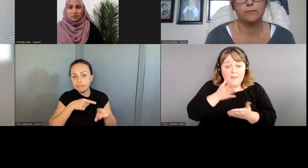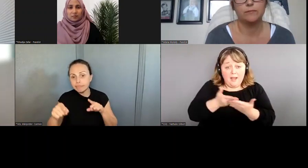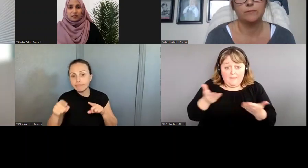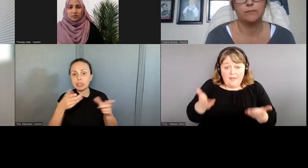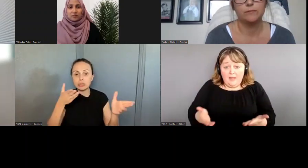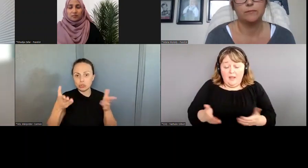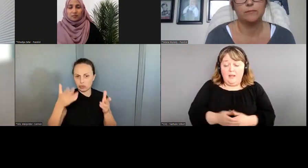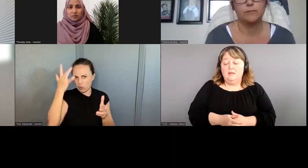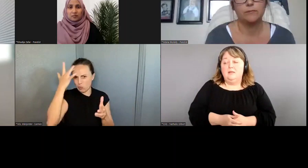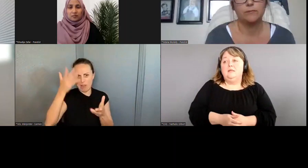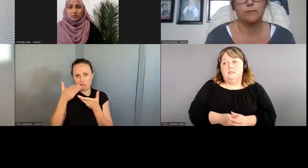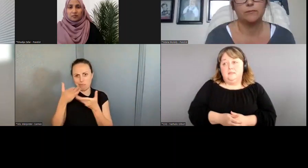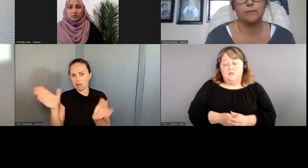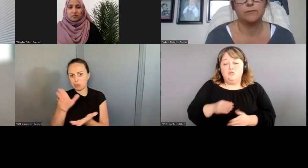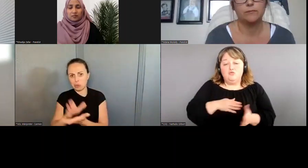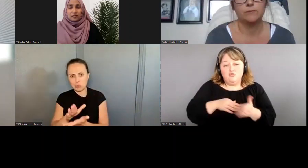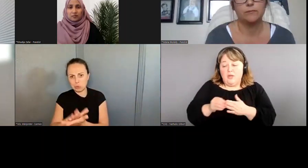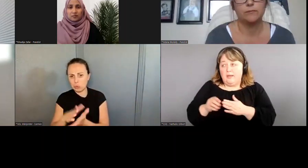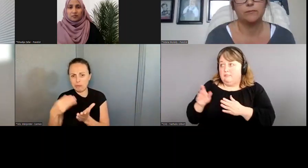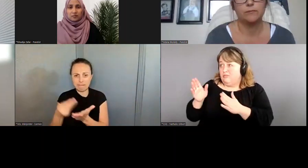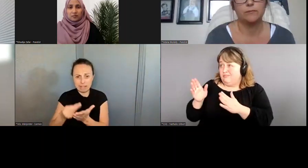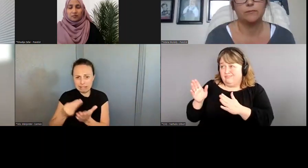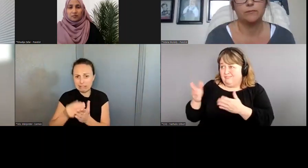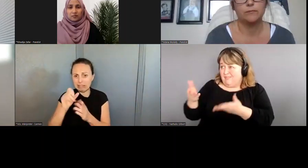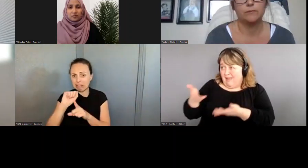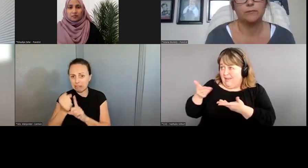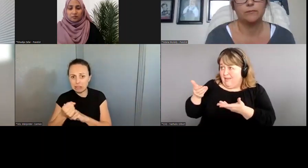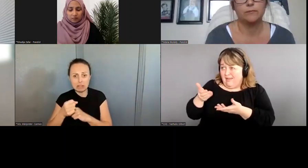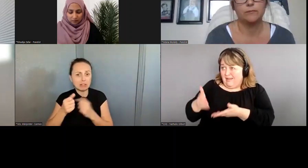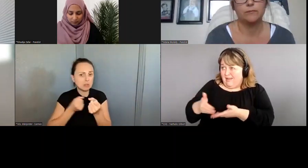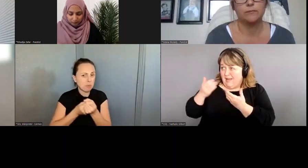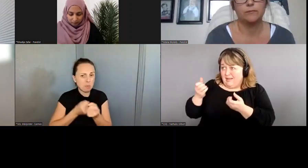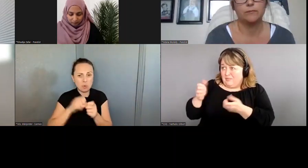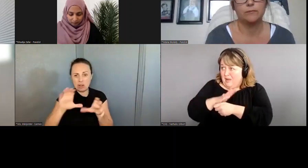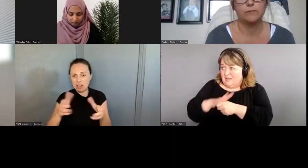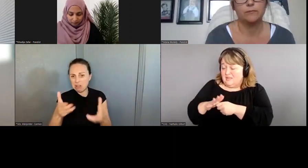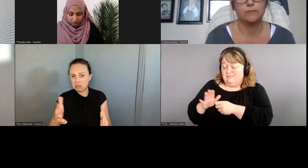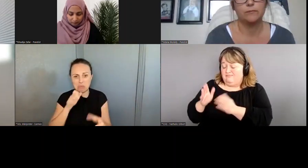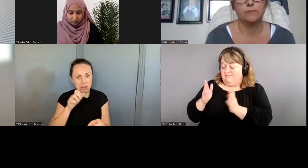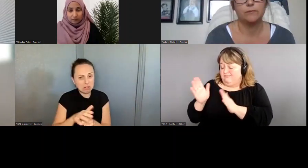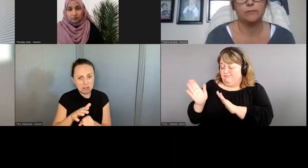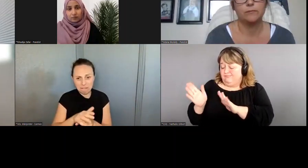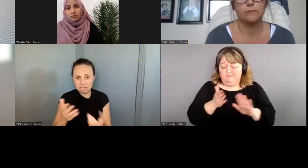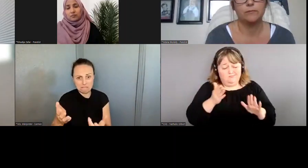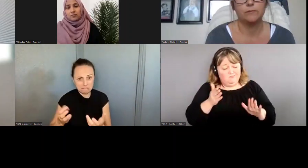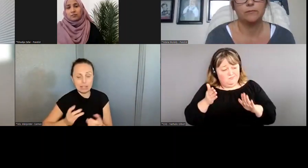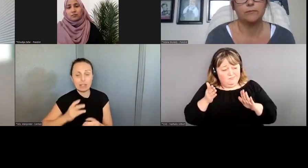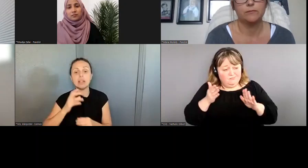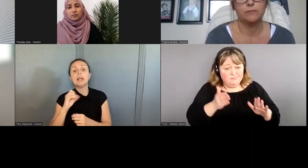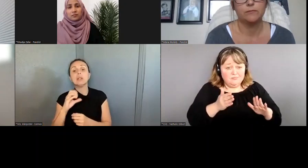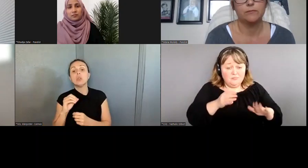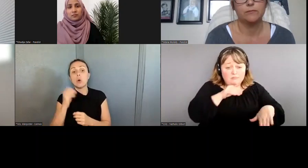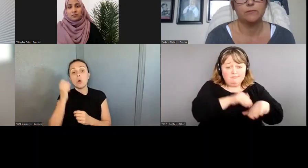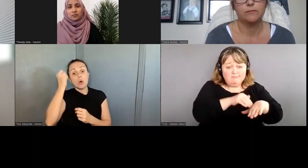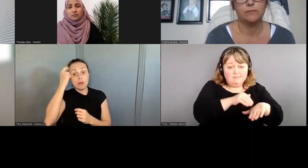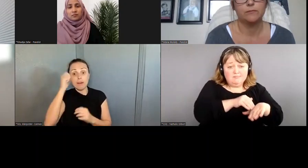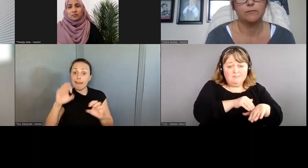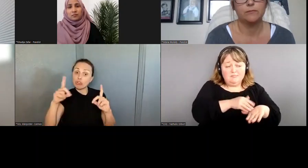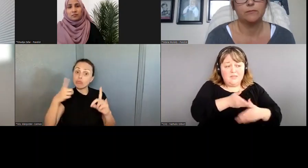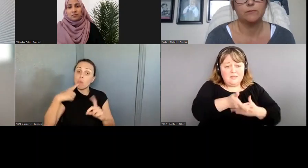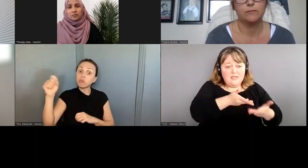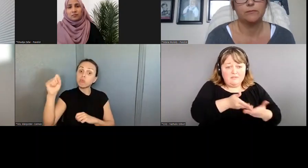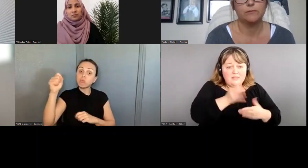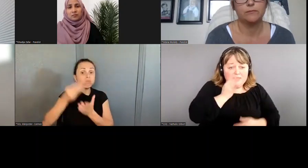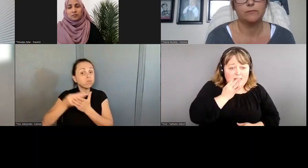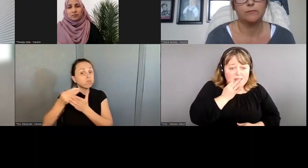service because our public school funding and supporting classrooms are nothing to write home about. So even though the education will say they're being